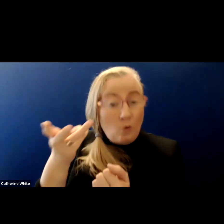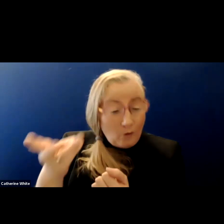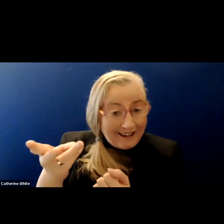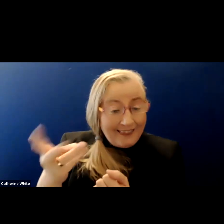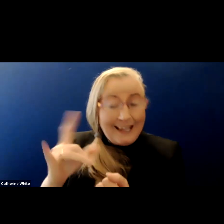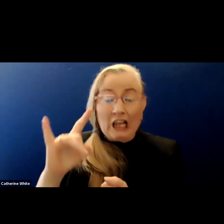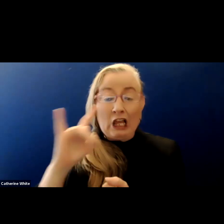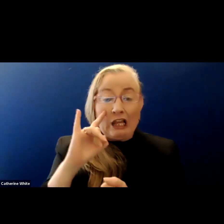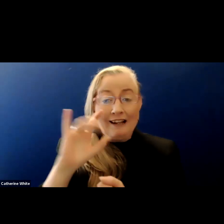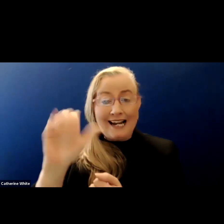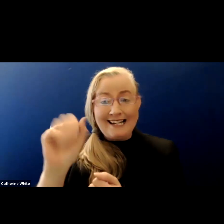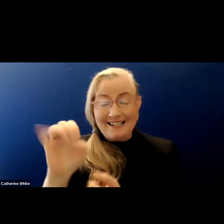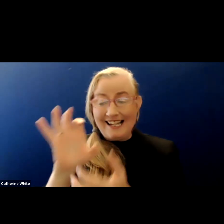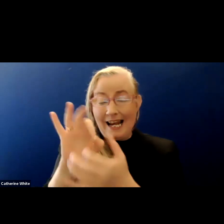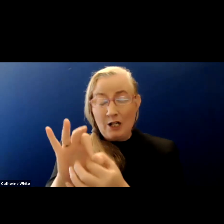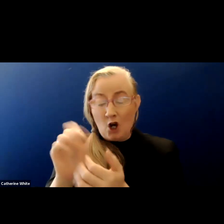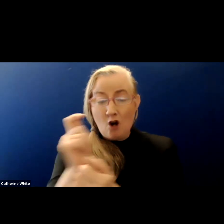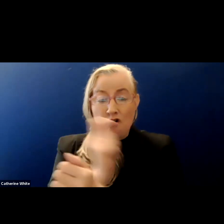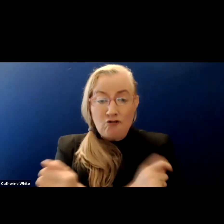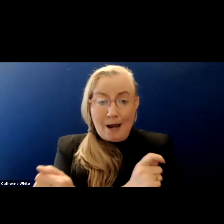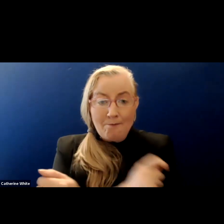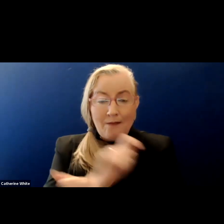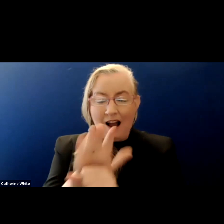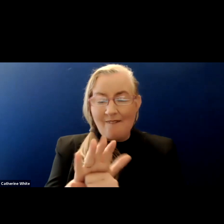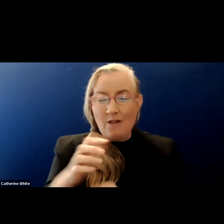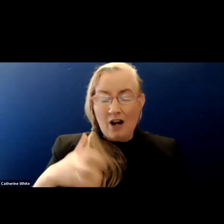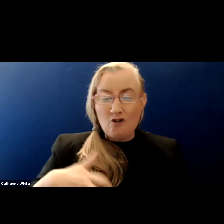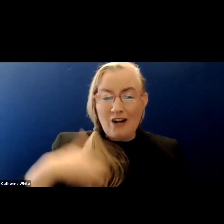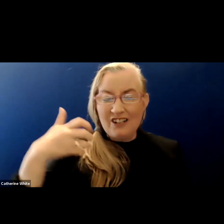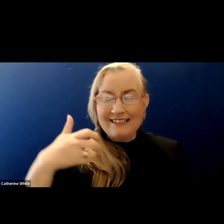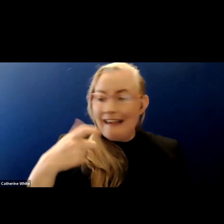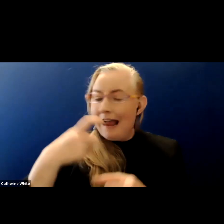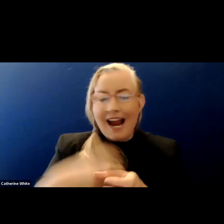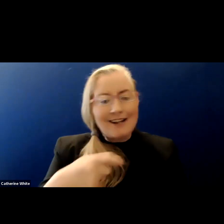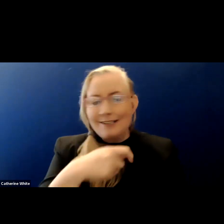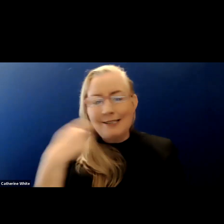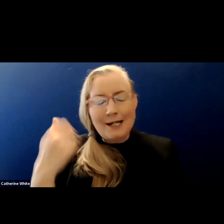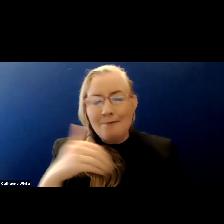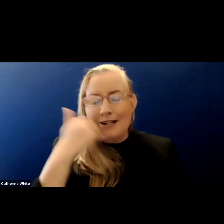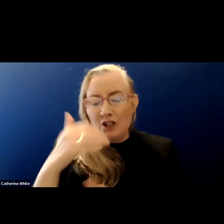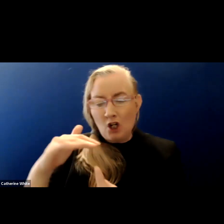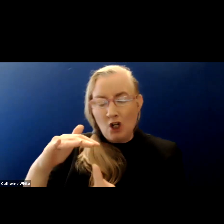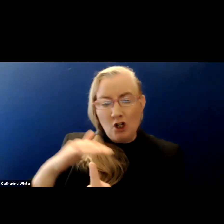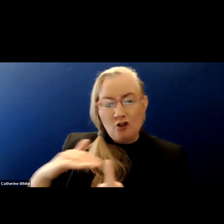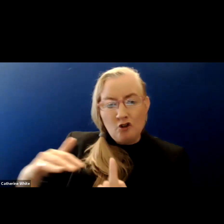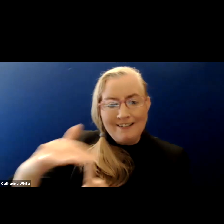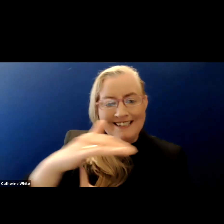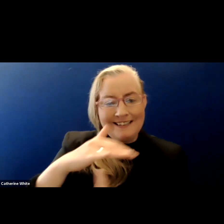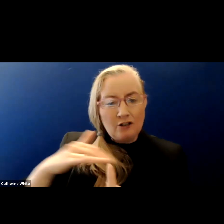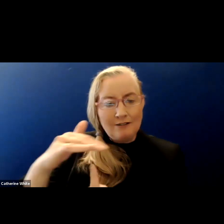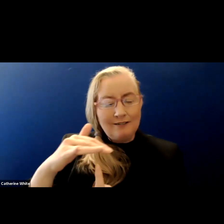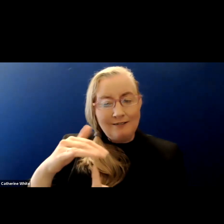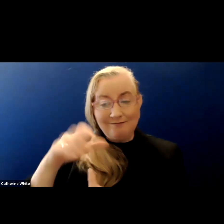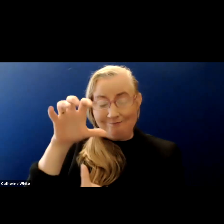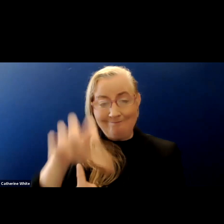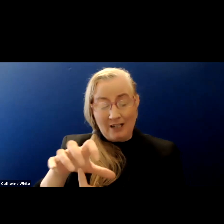hear a case of the crime of aggression, it's really hard to say because the jurisdictional provisions which